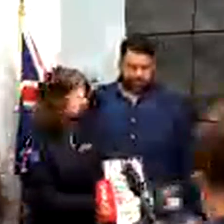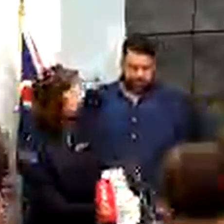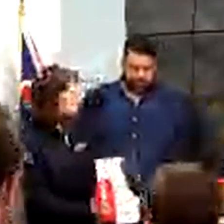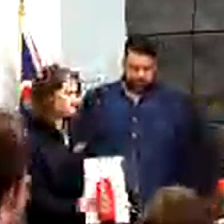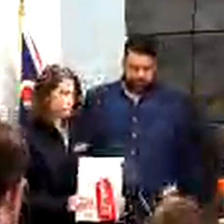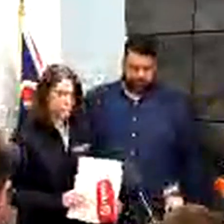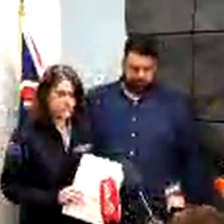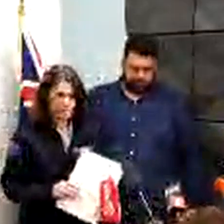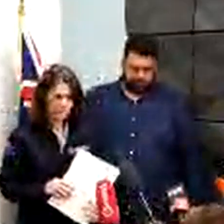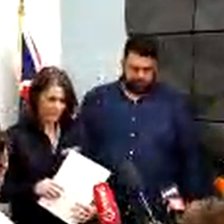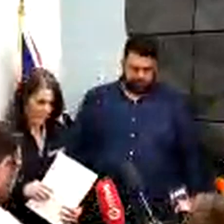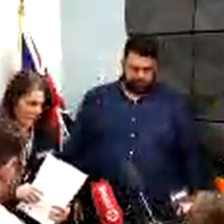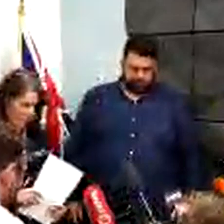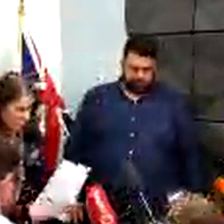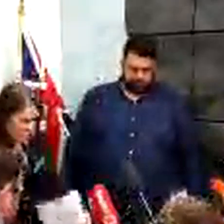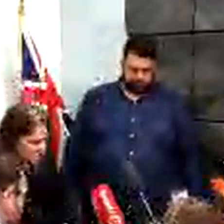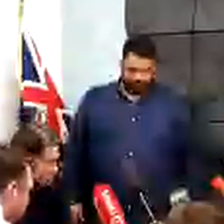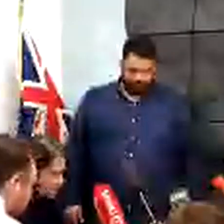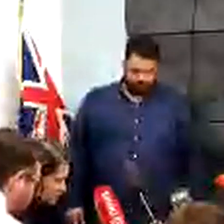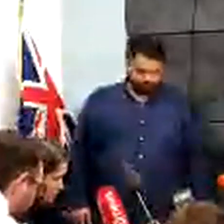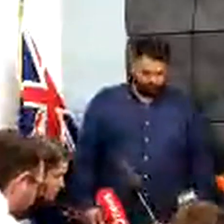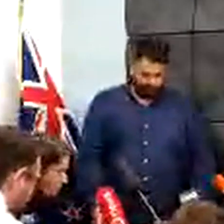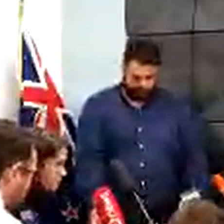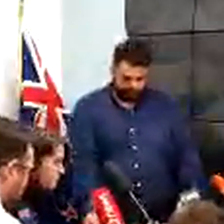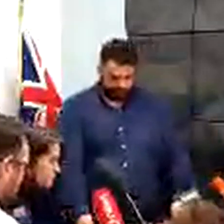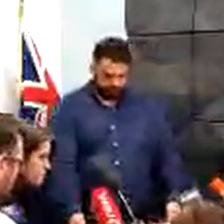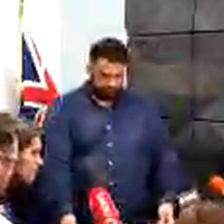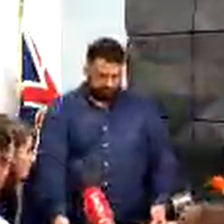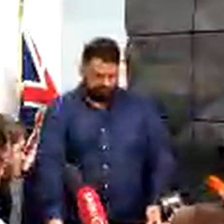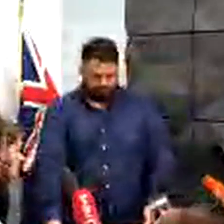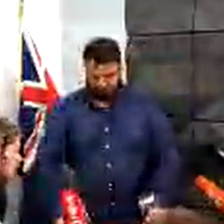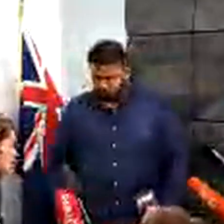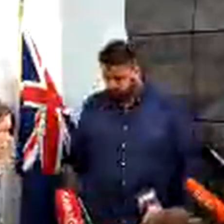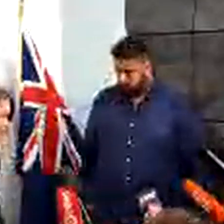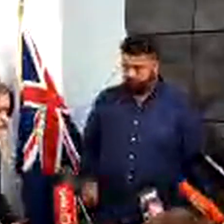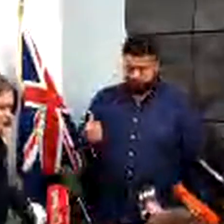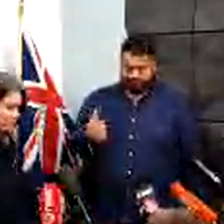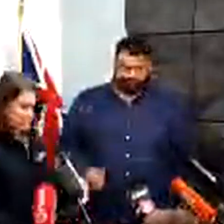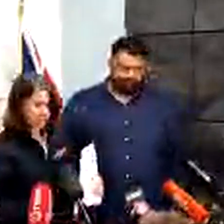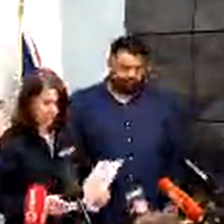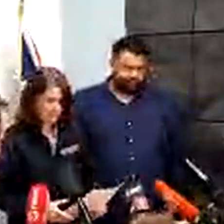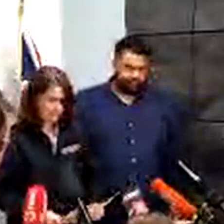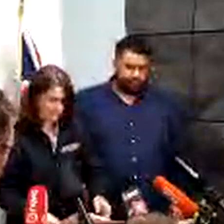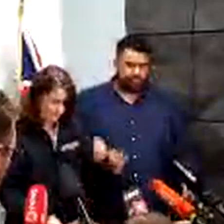No? No, I mean, that's right. If you pull Apologies. aside. Yeah, you can move that. How's that?